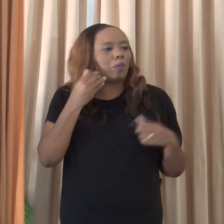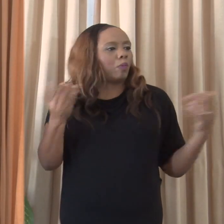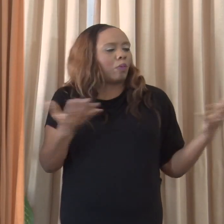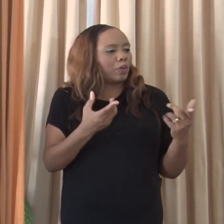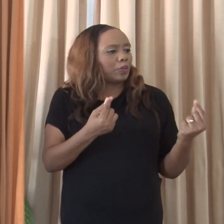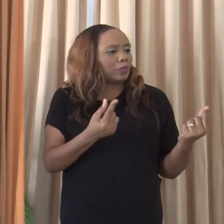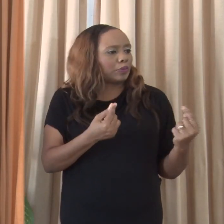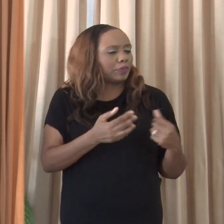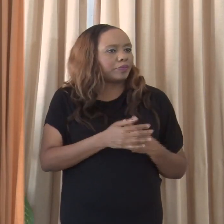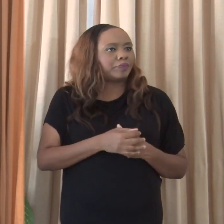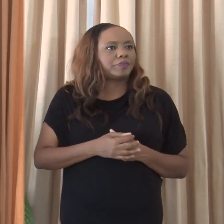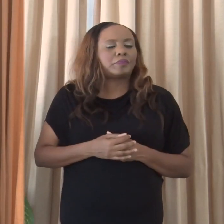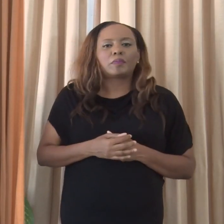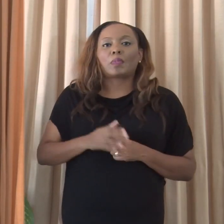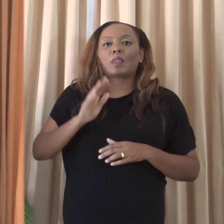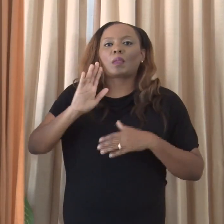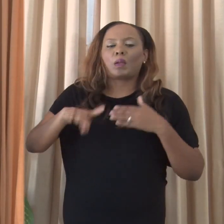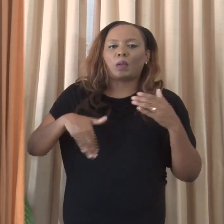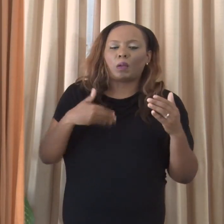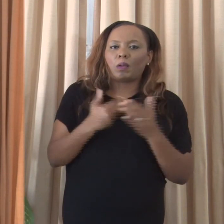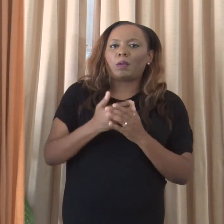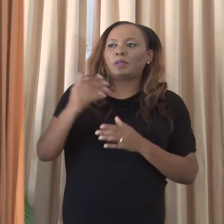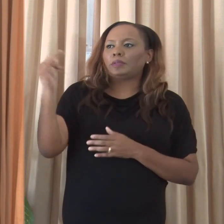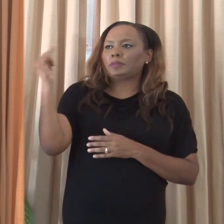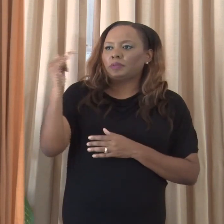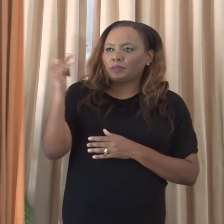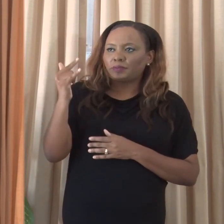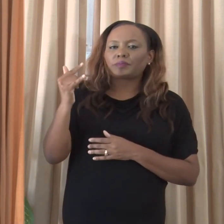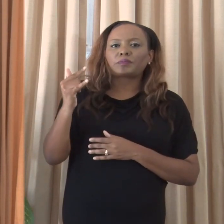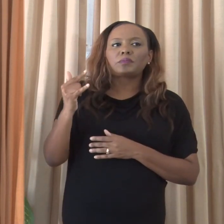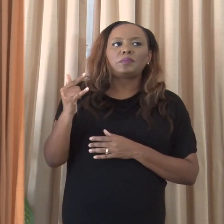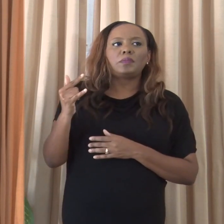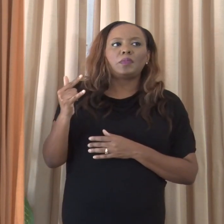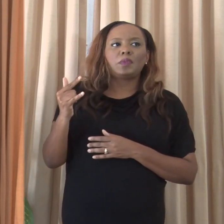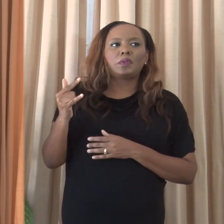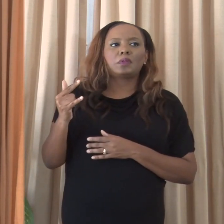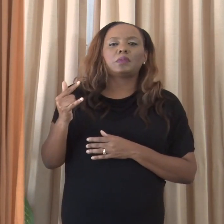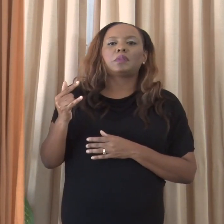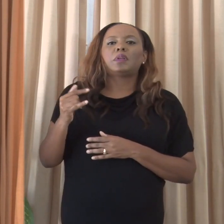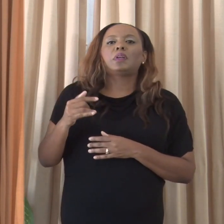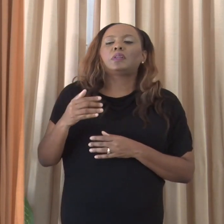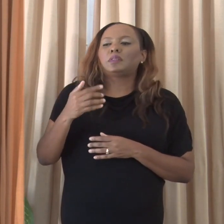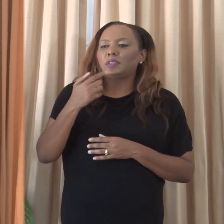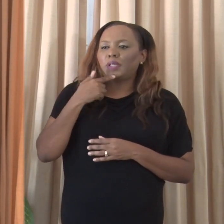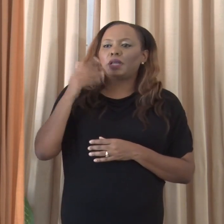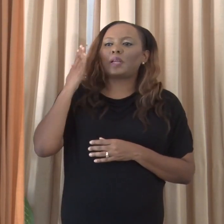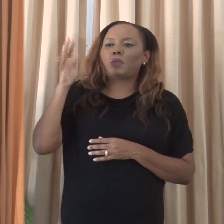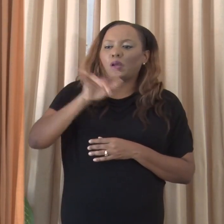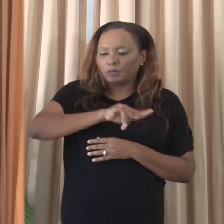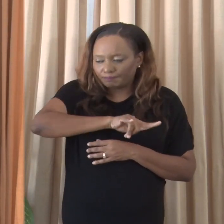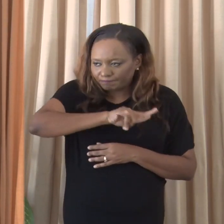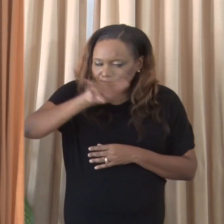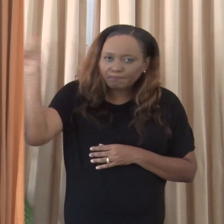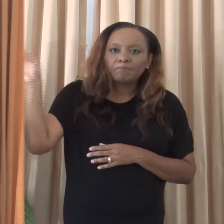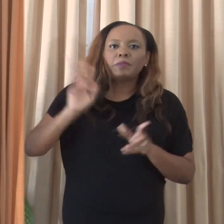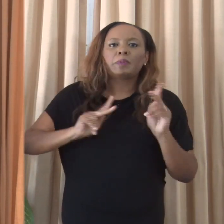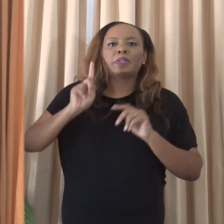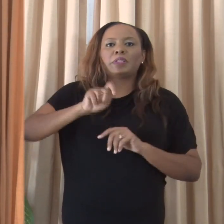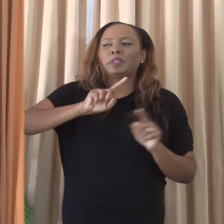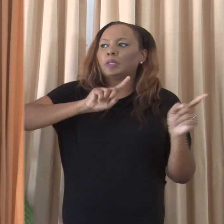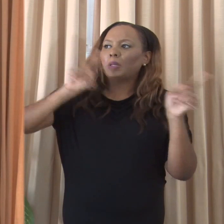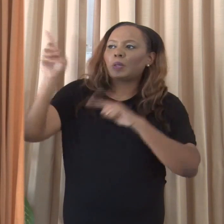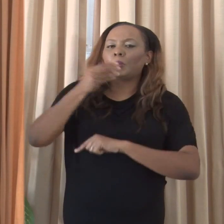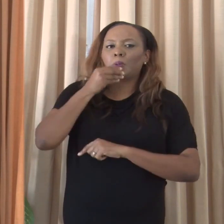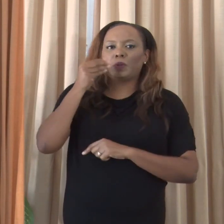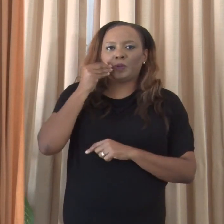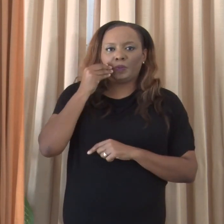airlines that I've spoken to have been committing to a process of repatriation. So that for those that